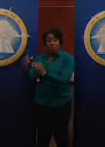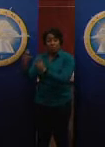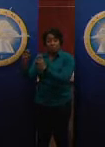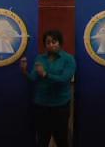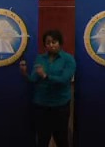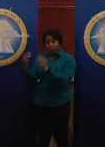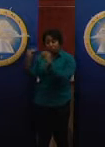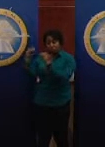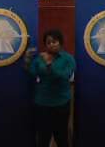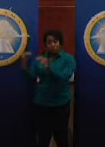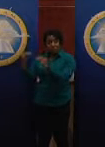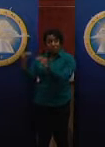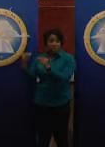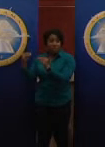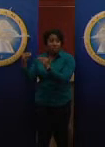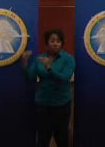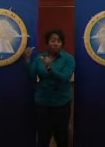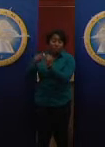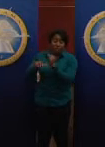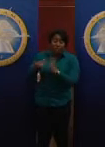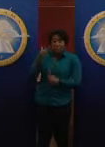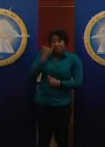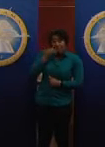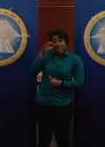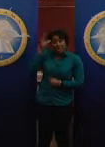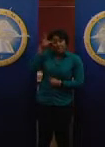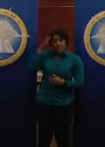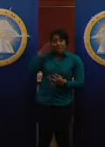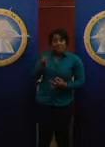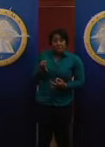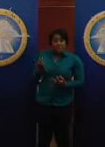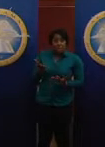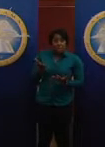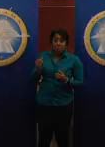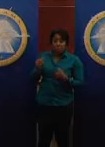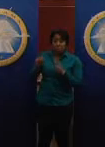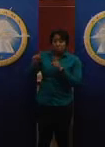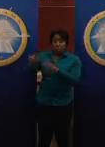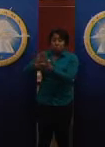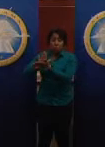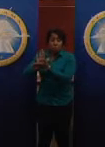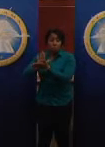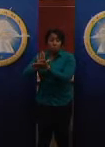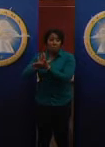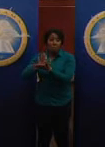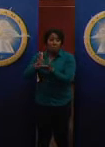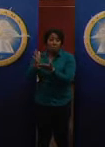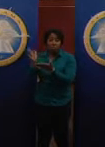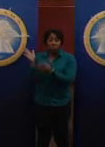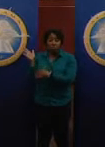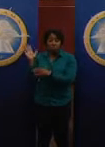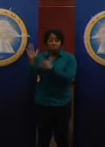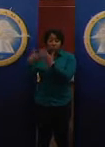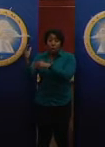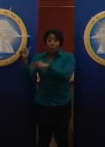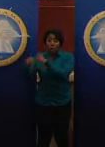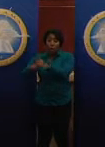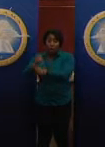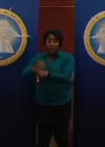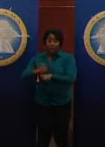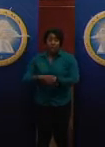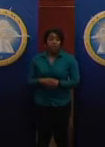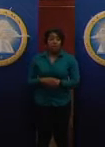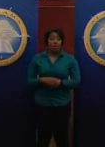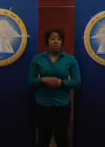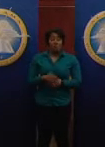child in the state whose parent chooses to send them to school all year long. Now, we cannot predict